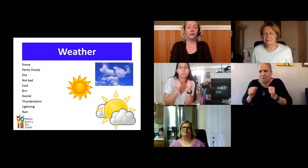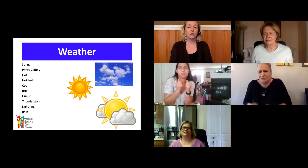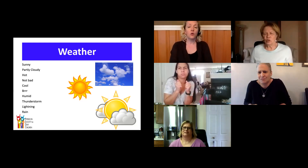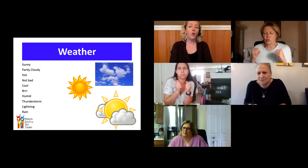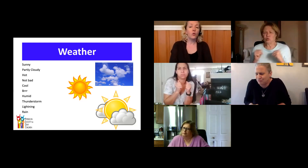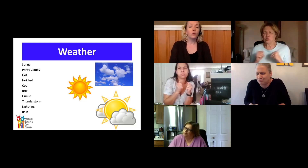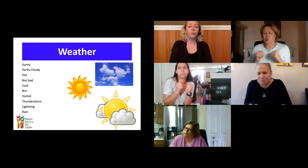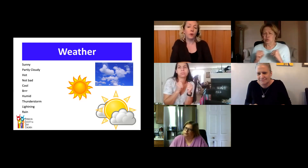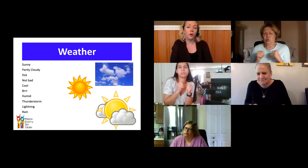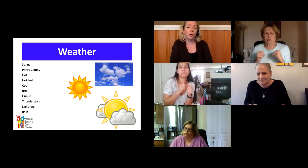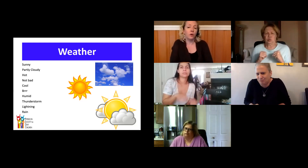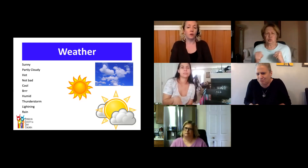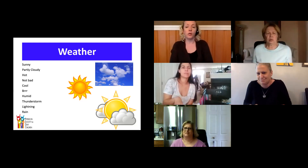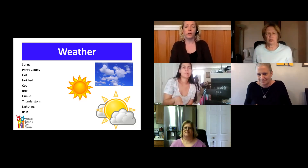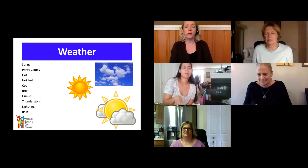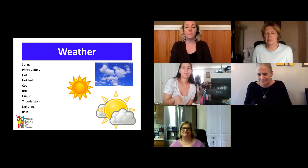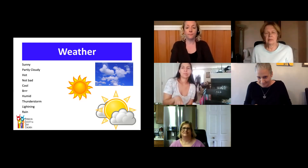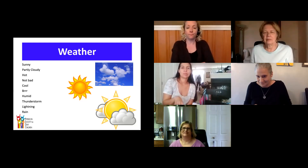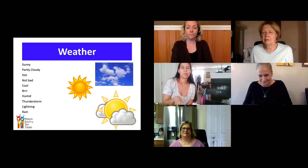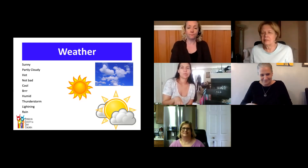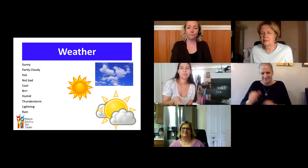or chilly.